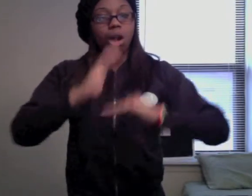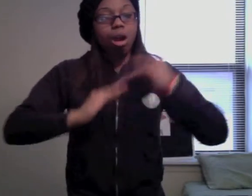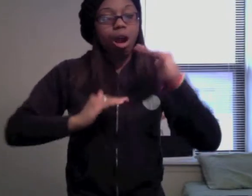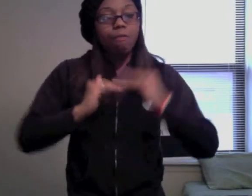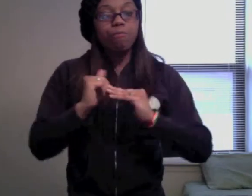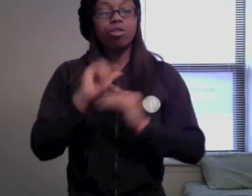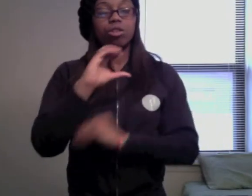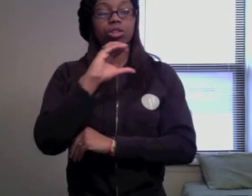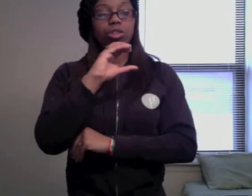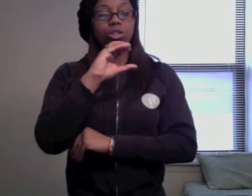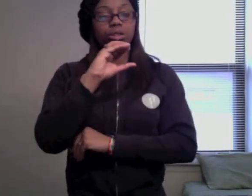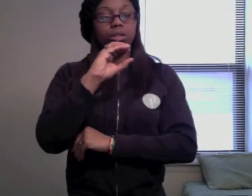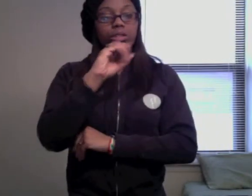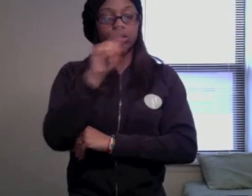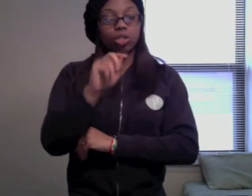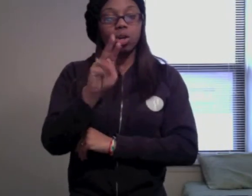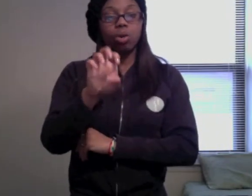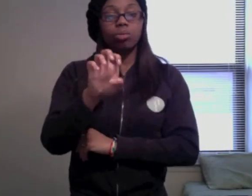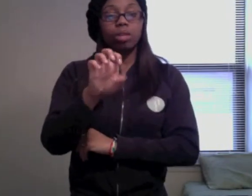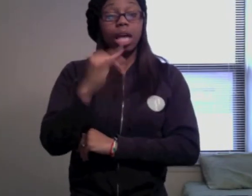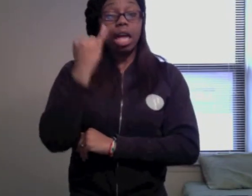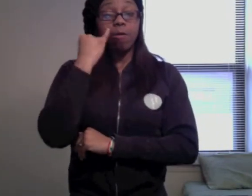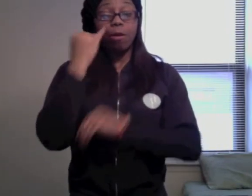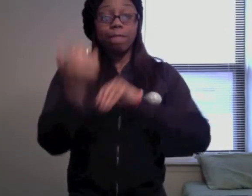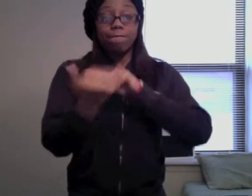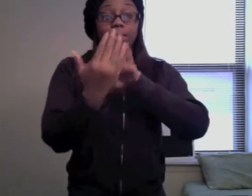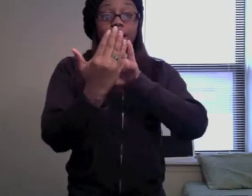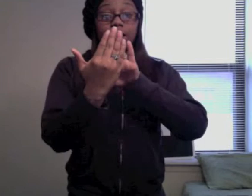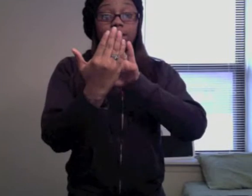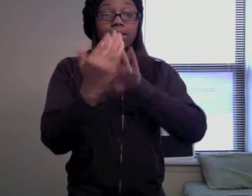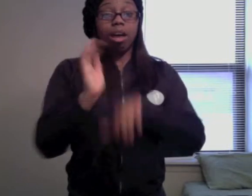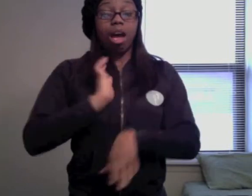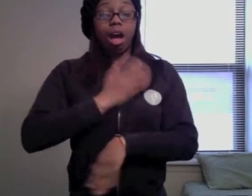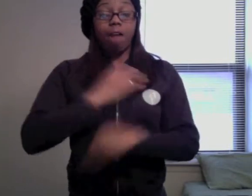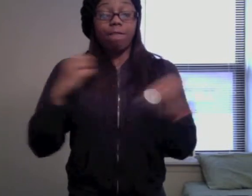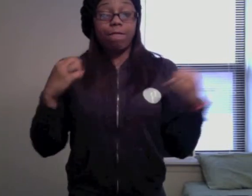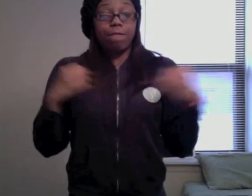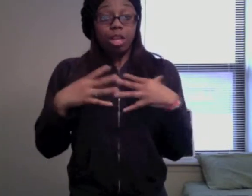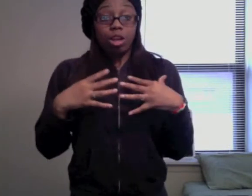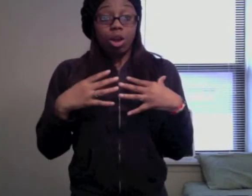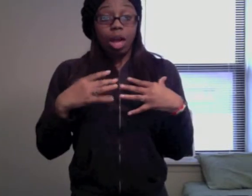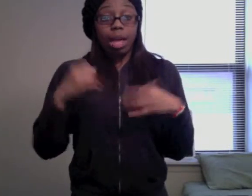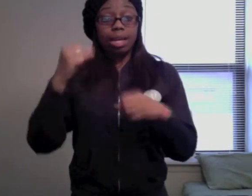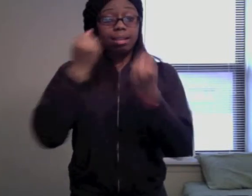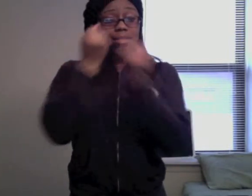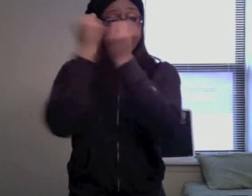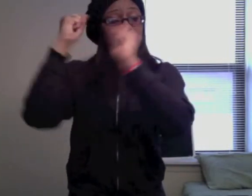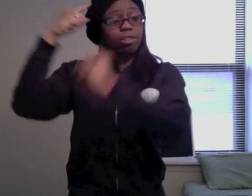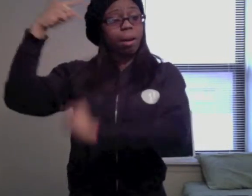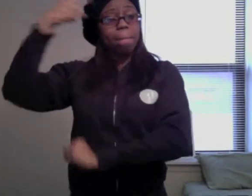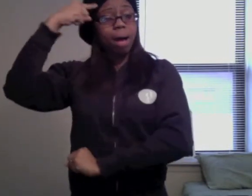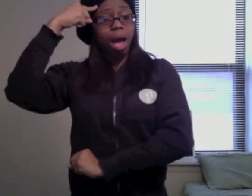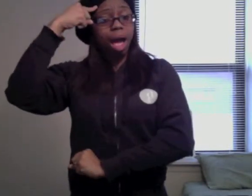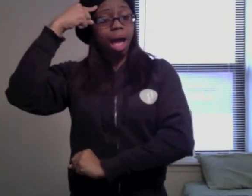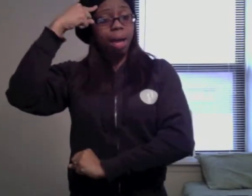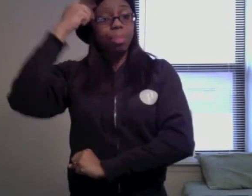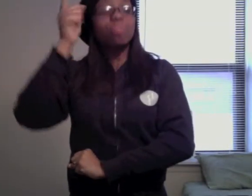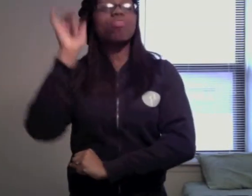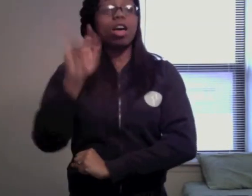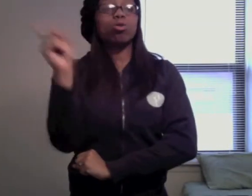we face our fears squarely and imagine in the safety of our minds, which after all is where fear exists,